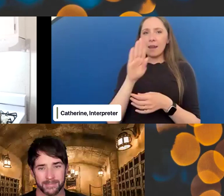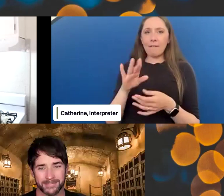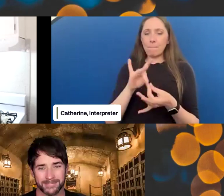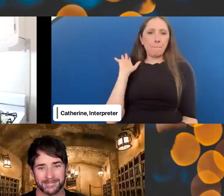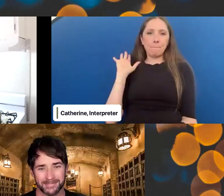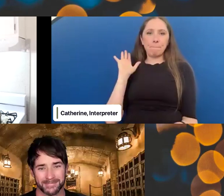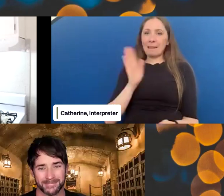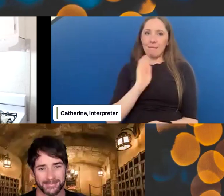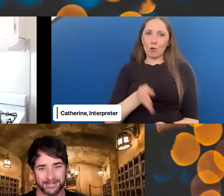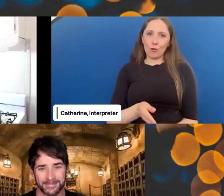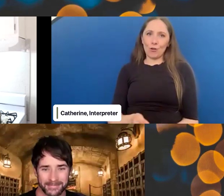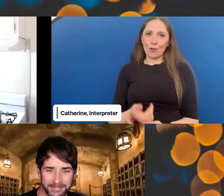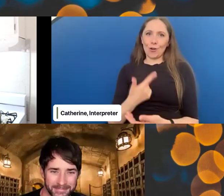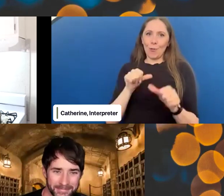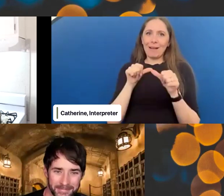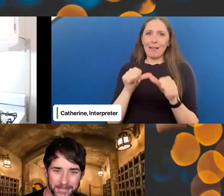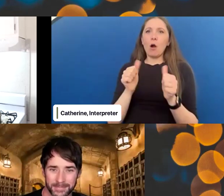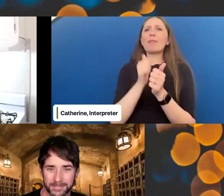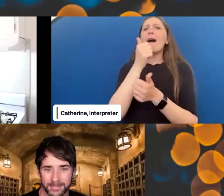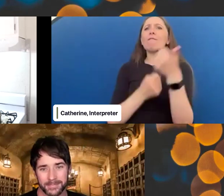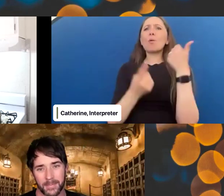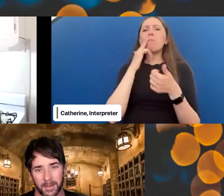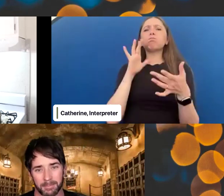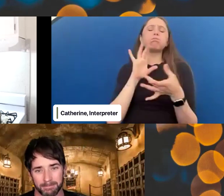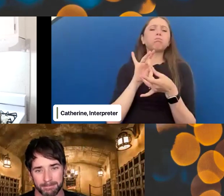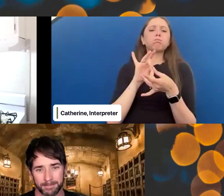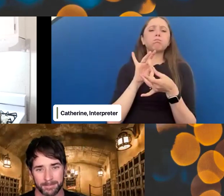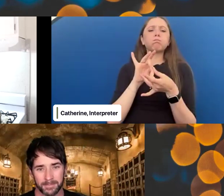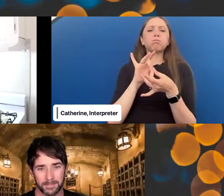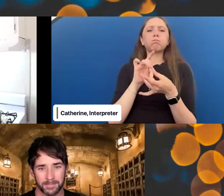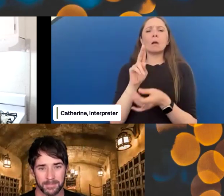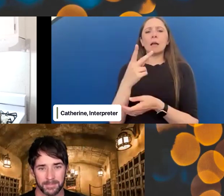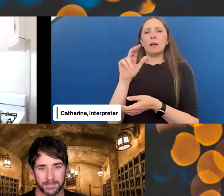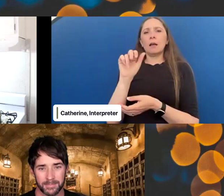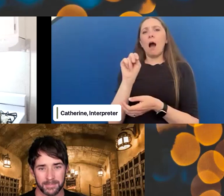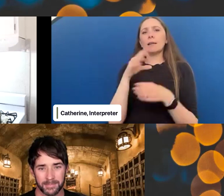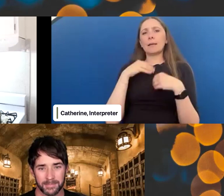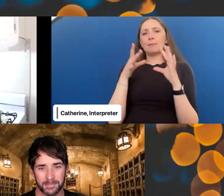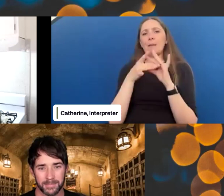think. We get along with everybody. But yes, Con takes messages back, bro.